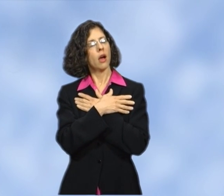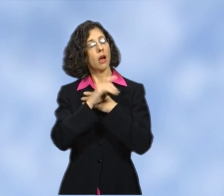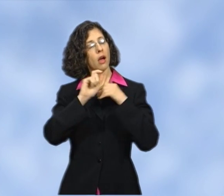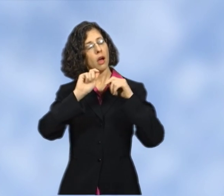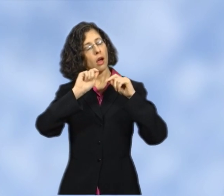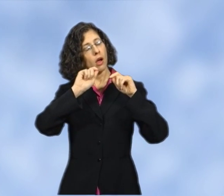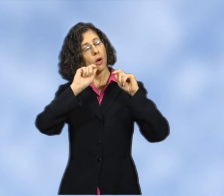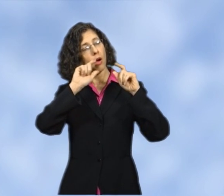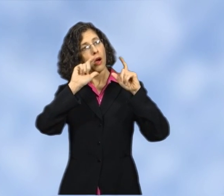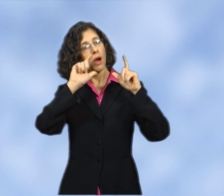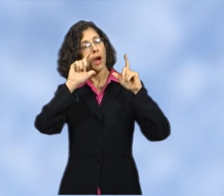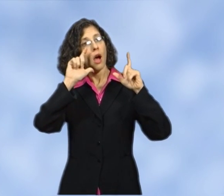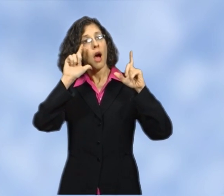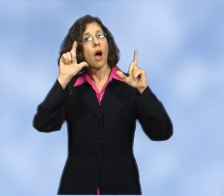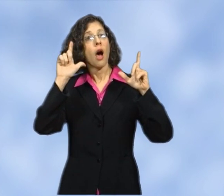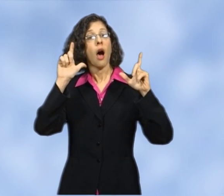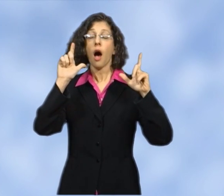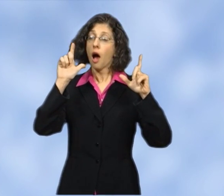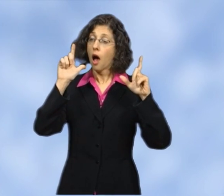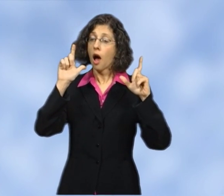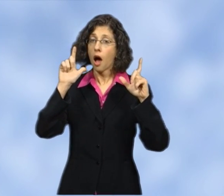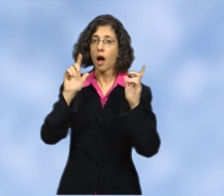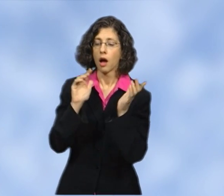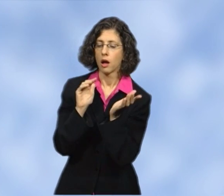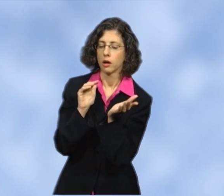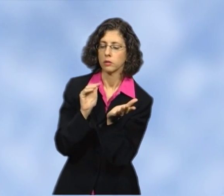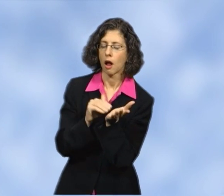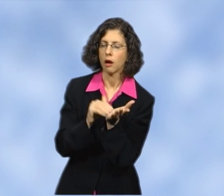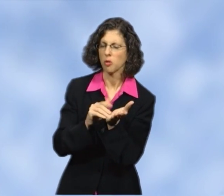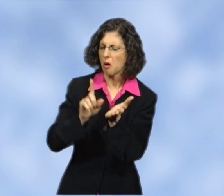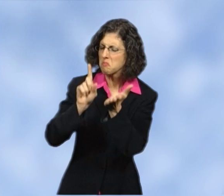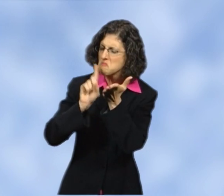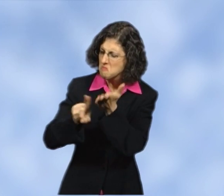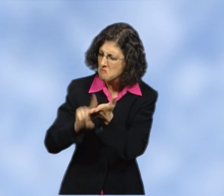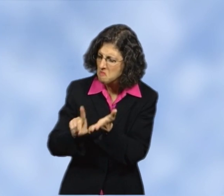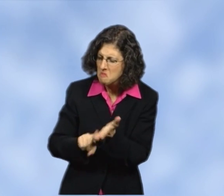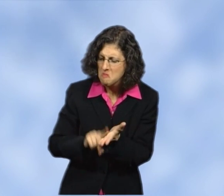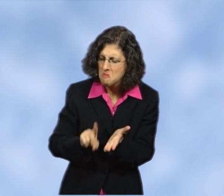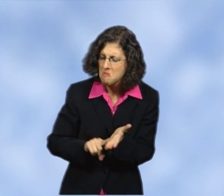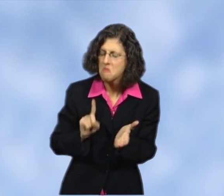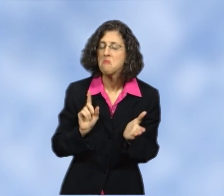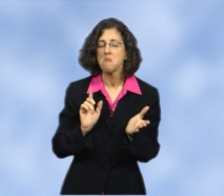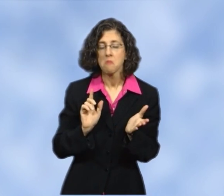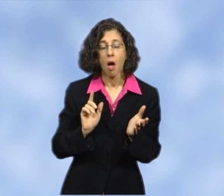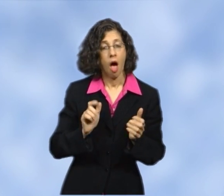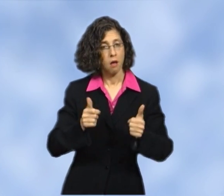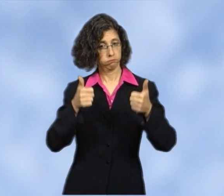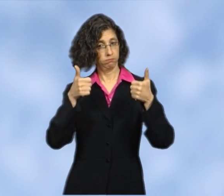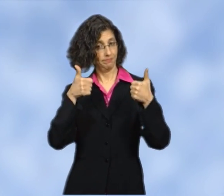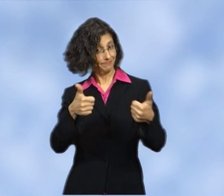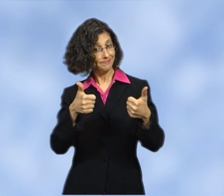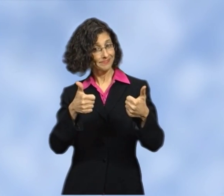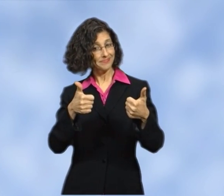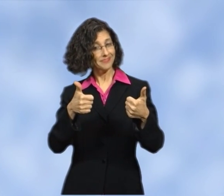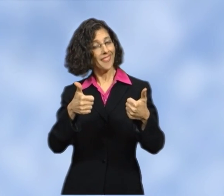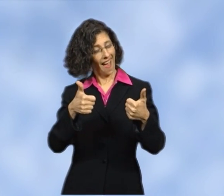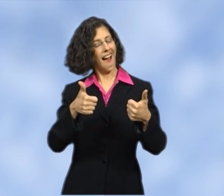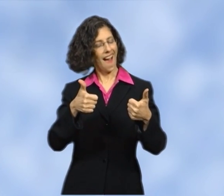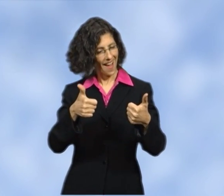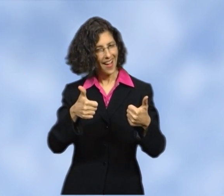recover. The doctor comes in after the patient wakes up to check things over. The patient can